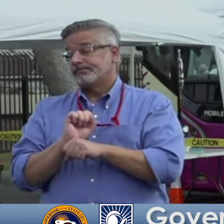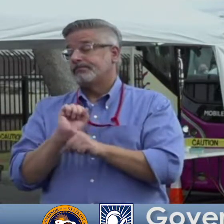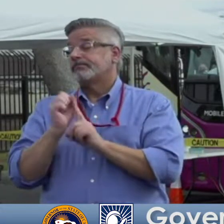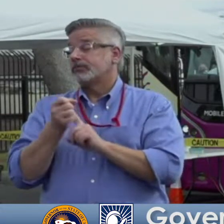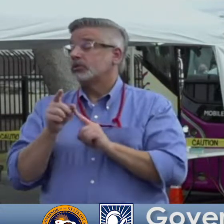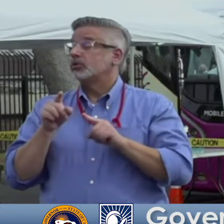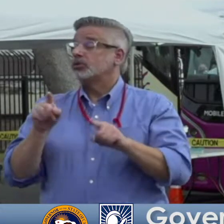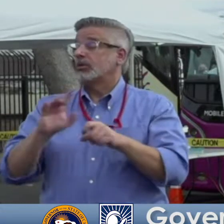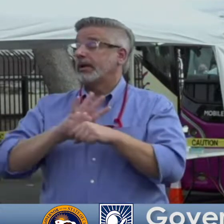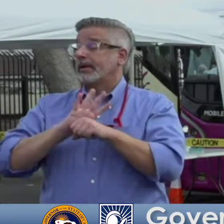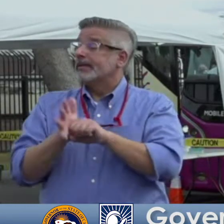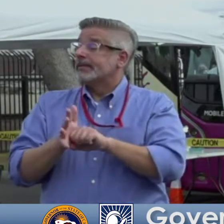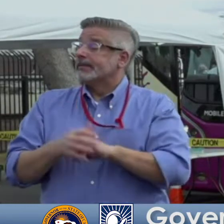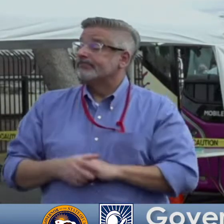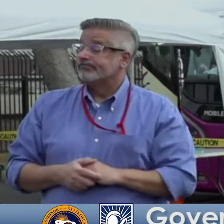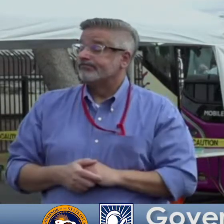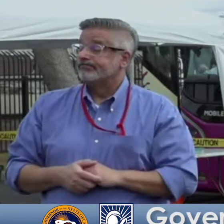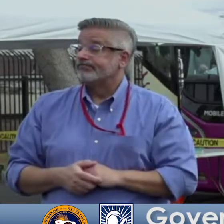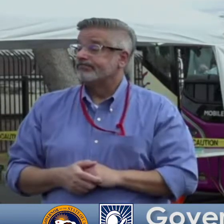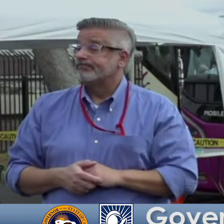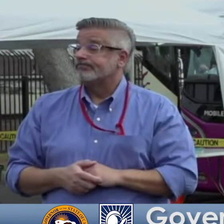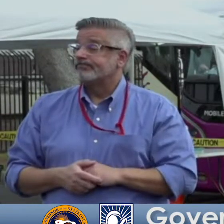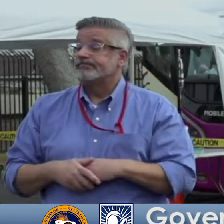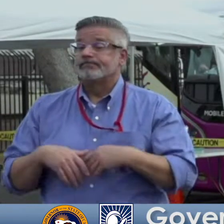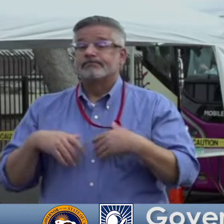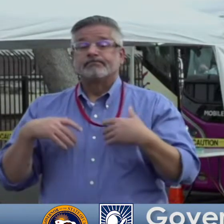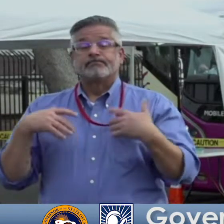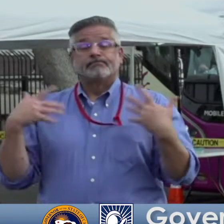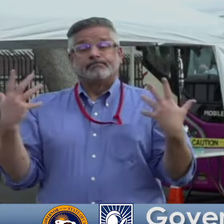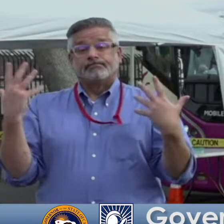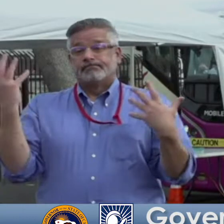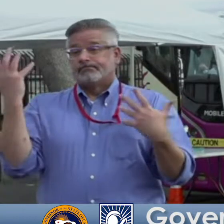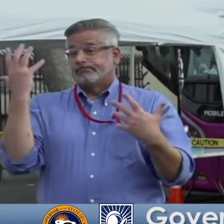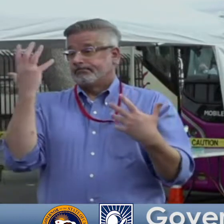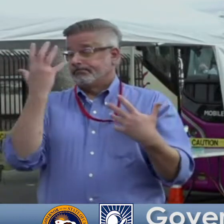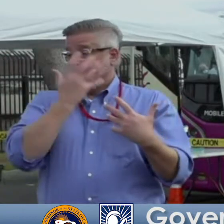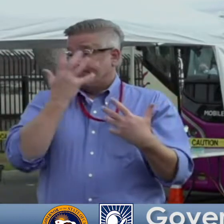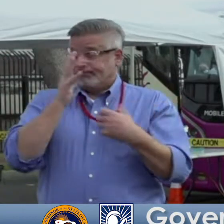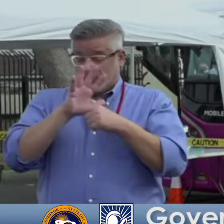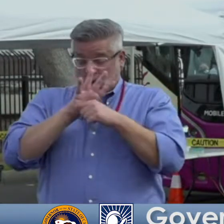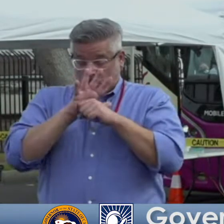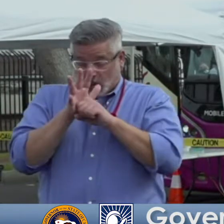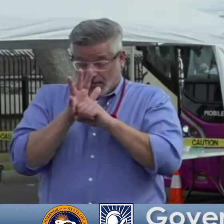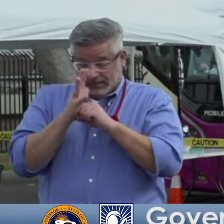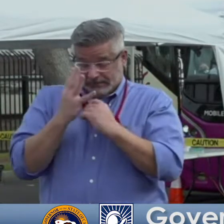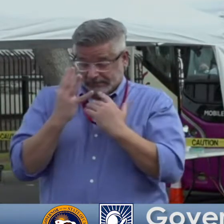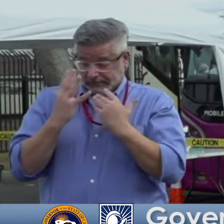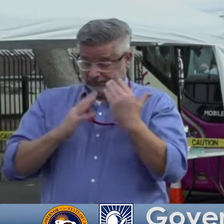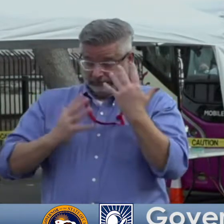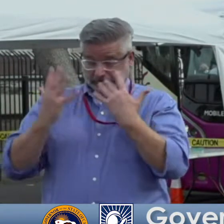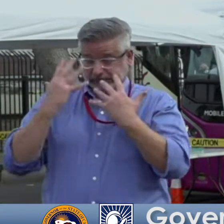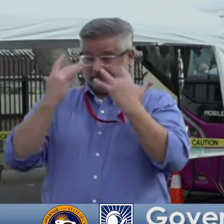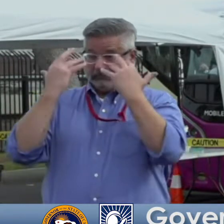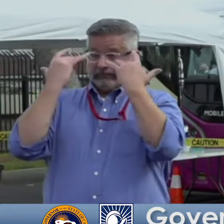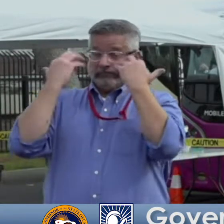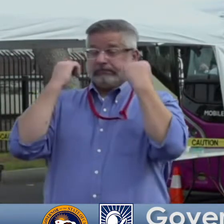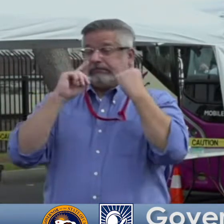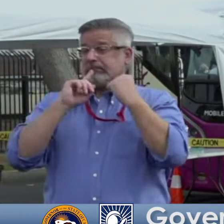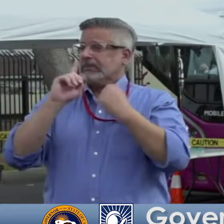during the pandemic, which such an overwhelming foe as COVID has been, our alliances have